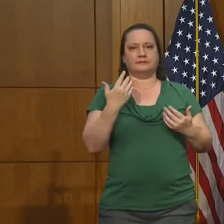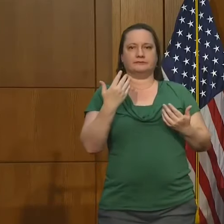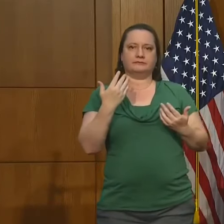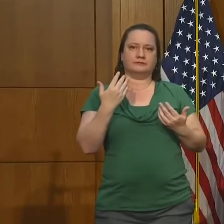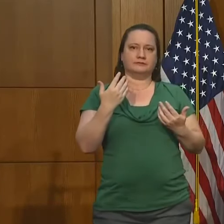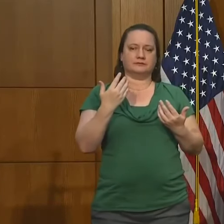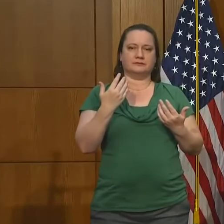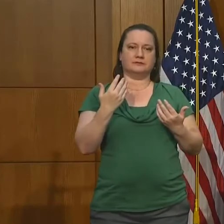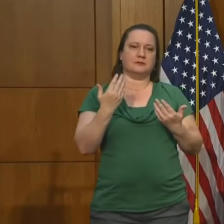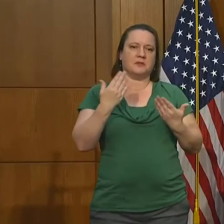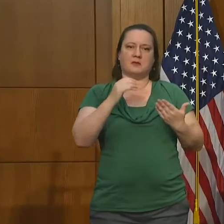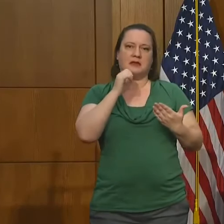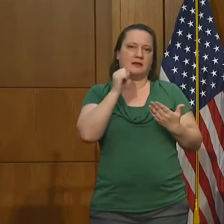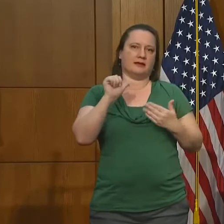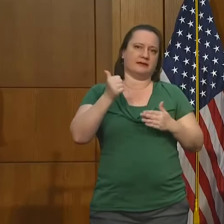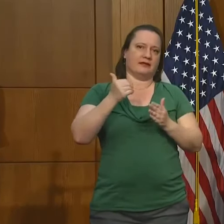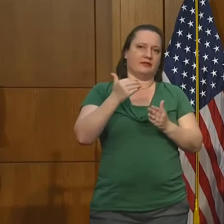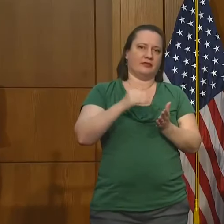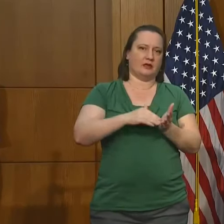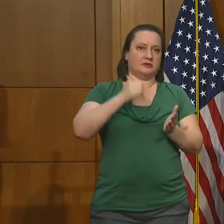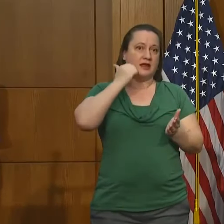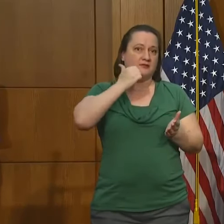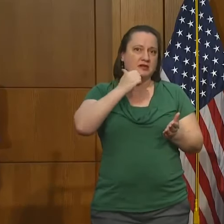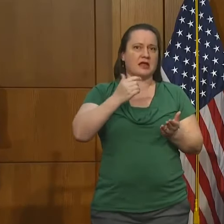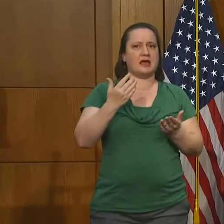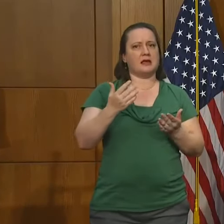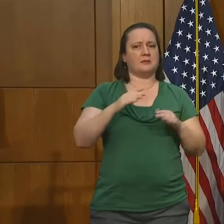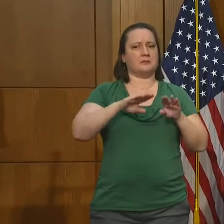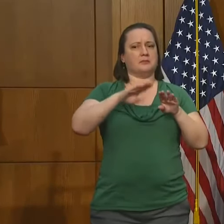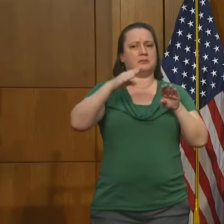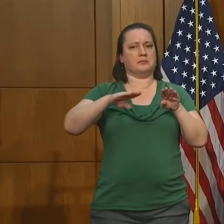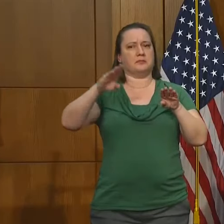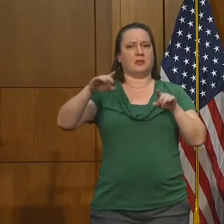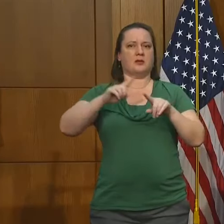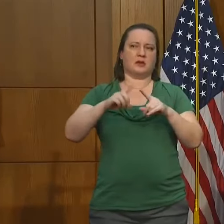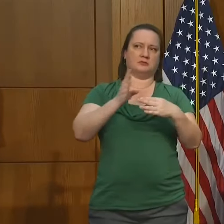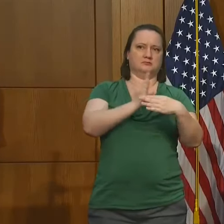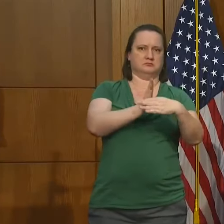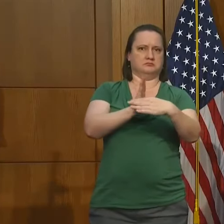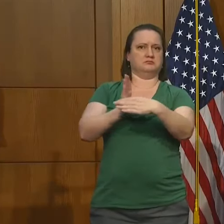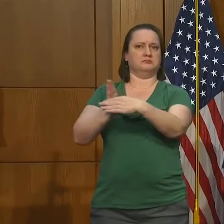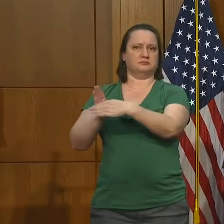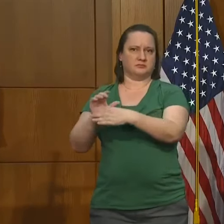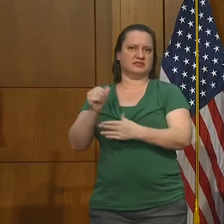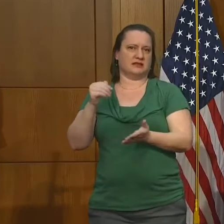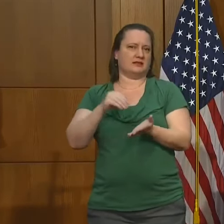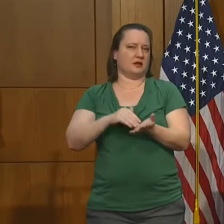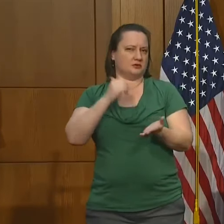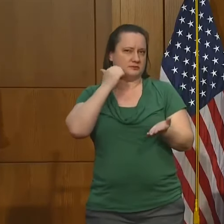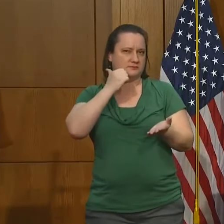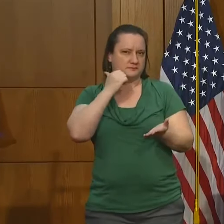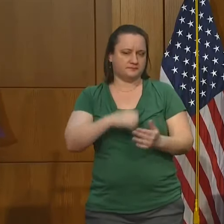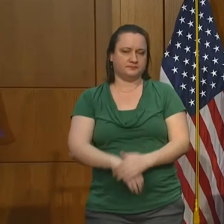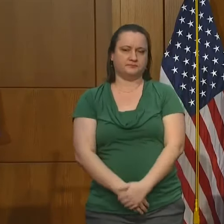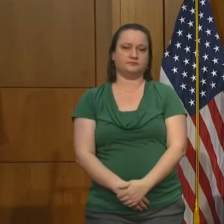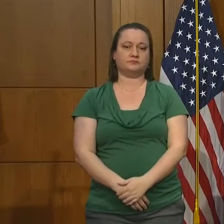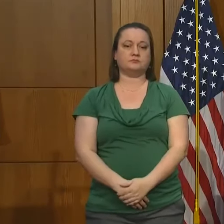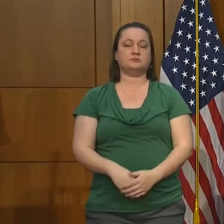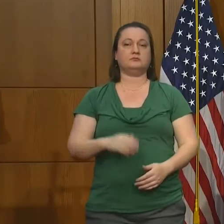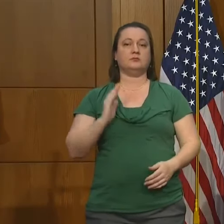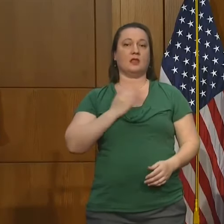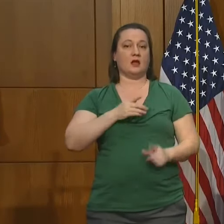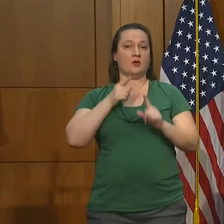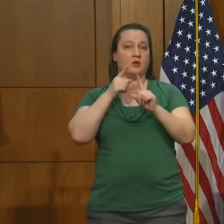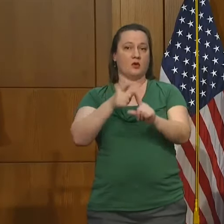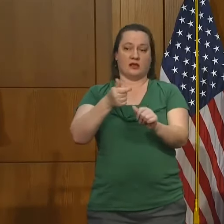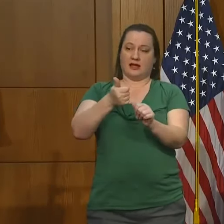won't hit that every single day, but you'll also exceed that many days. So, our goal is to make sure that every patient that has symptoms of COVID